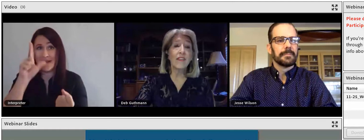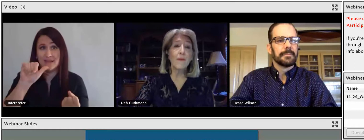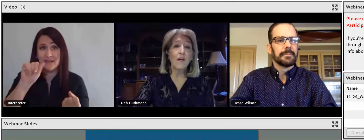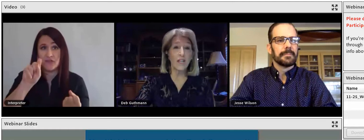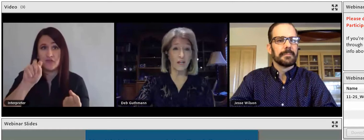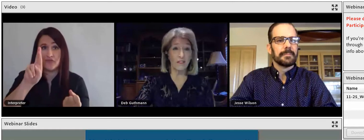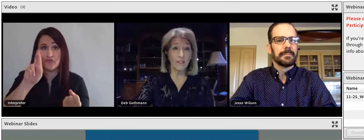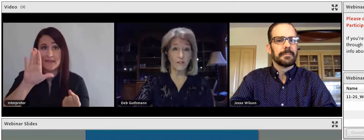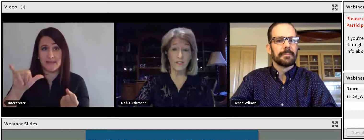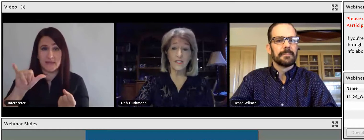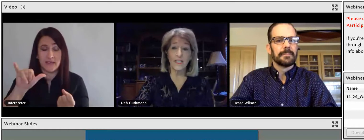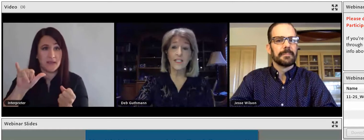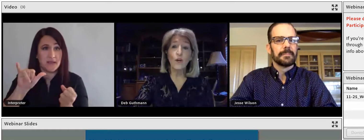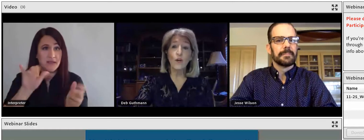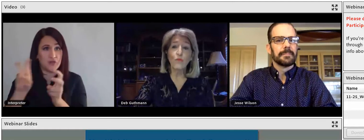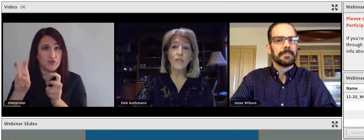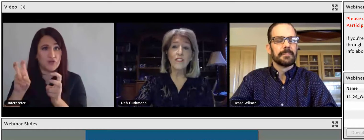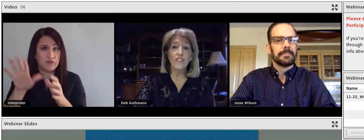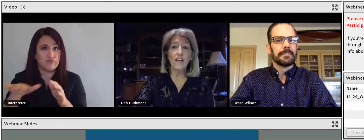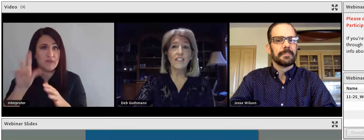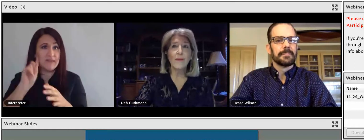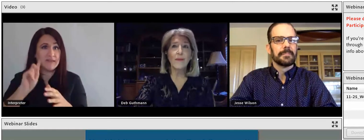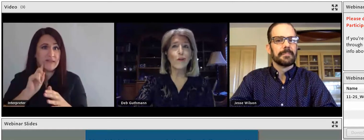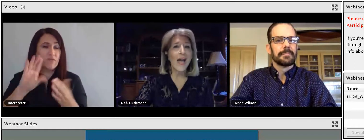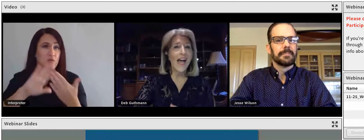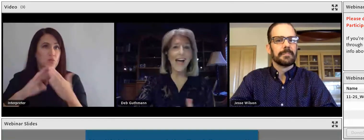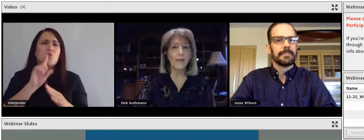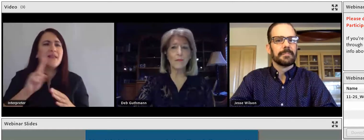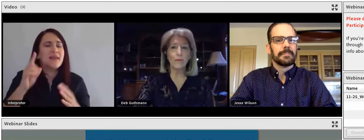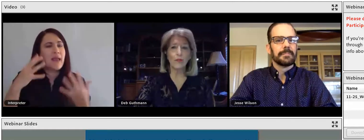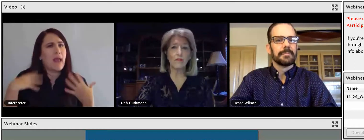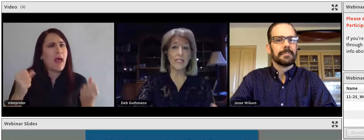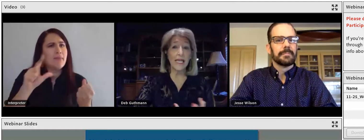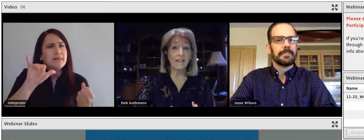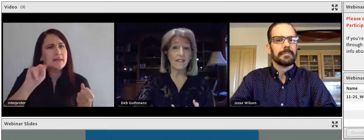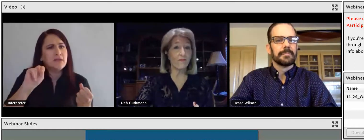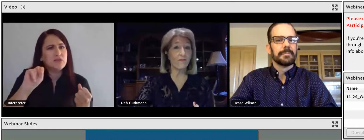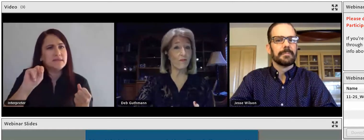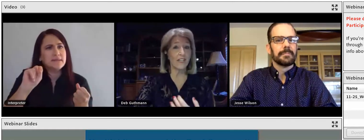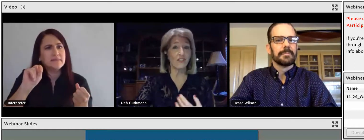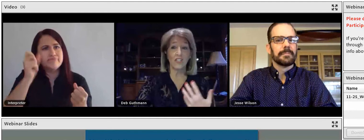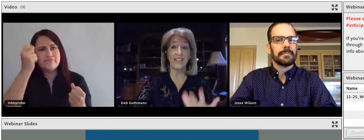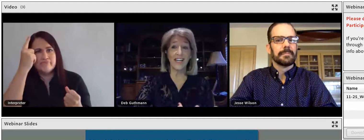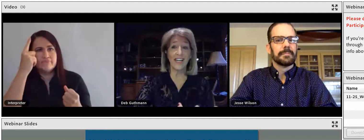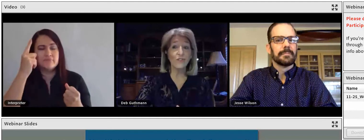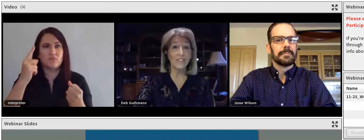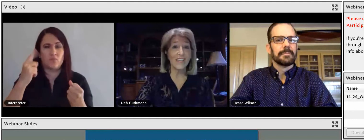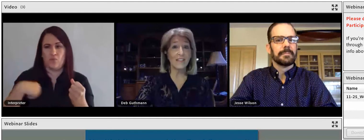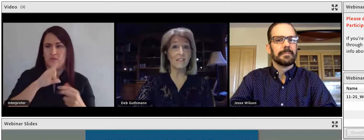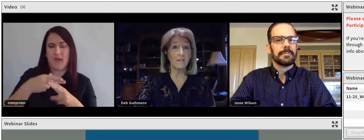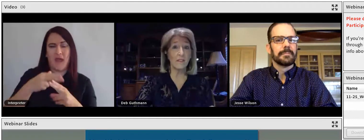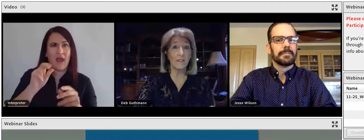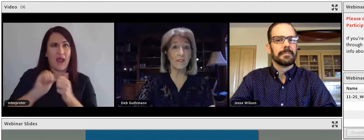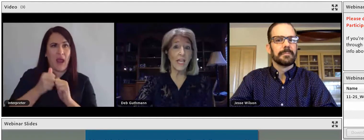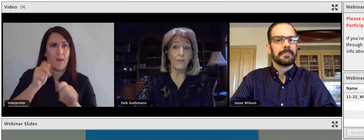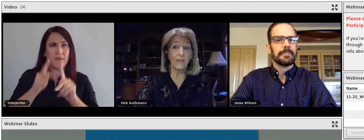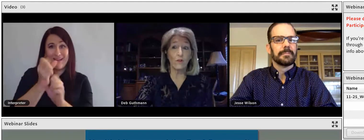If we think about health literacy, we're really talking about how people get information and